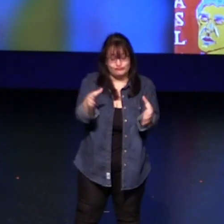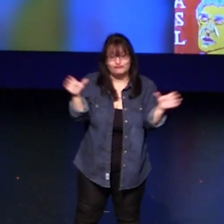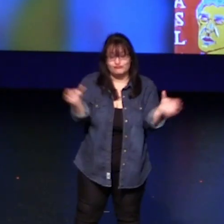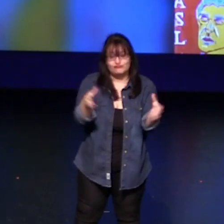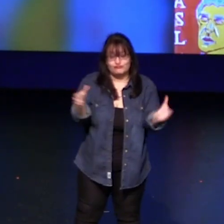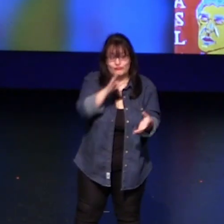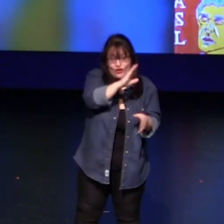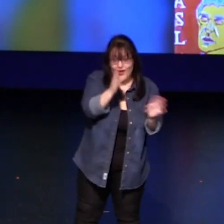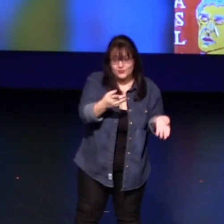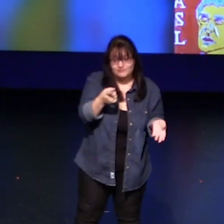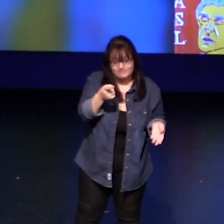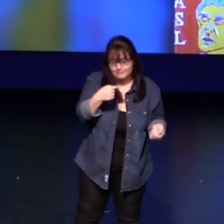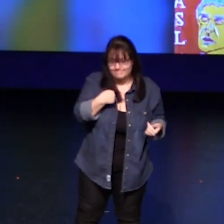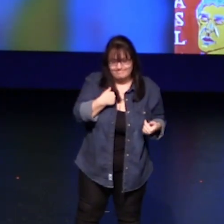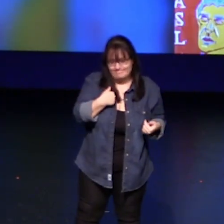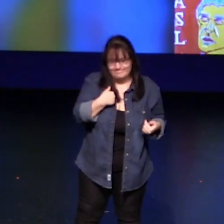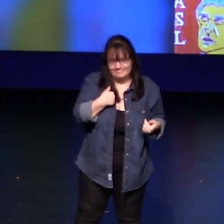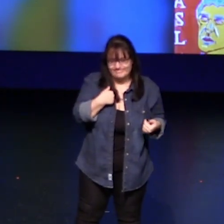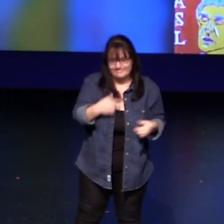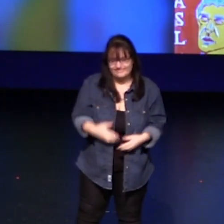every Sunday and hosts Easter at our house.